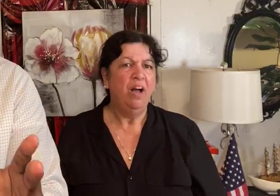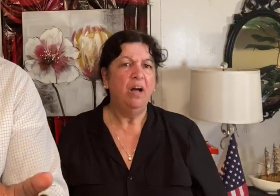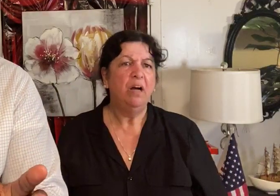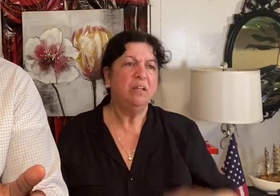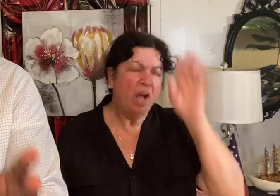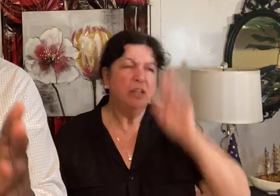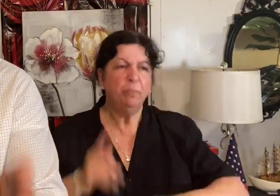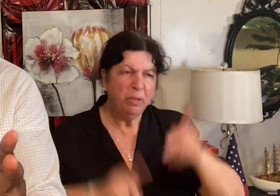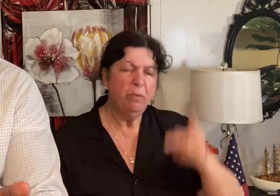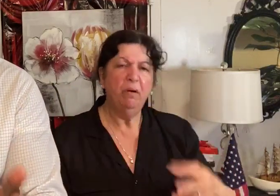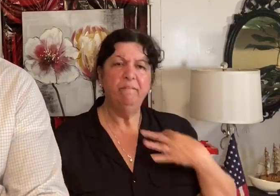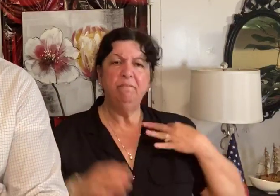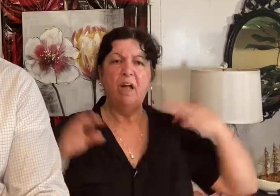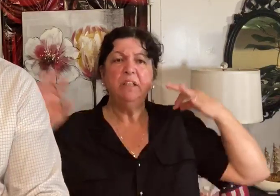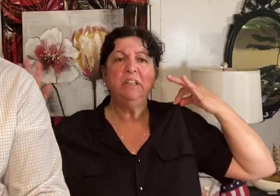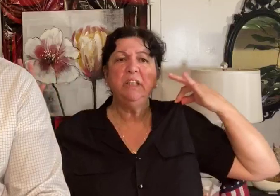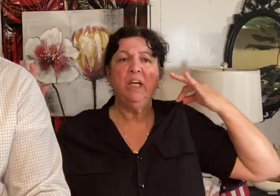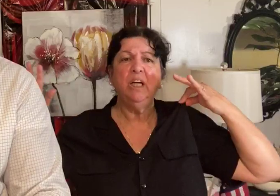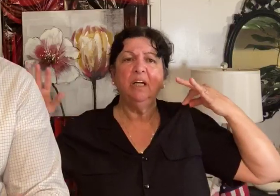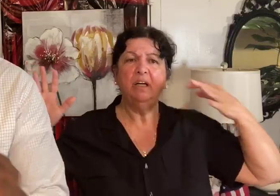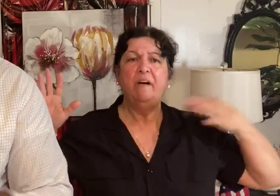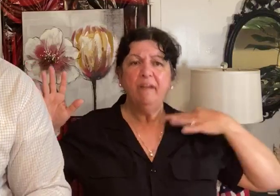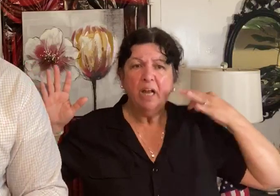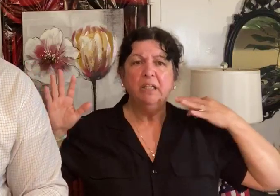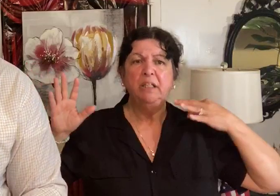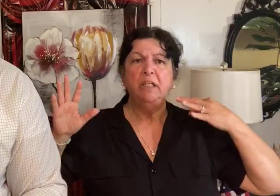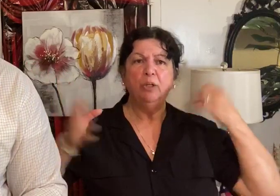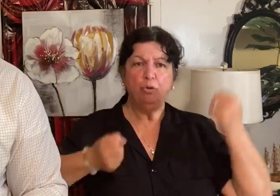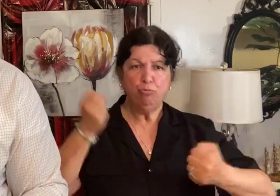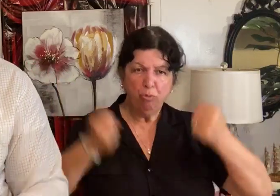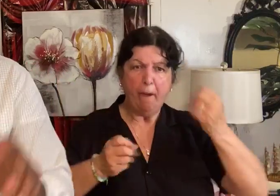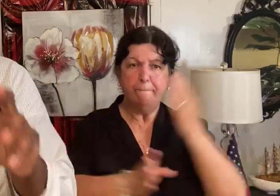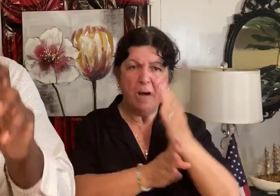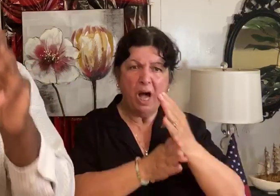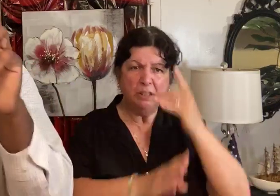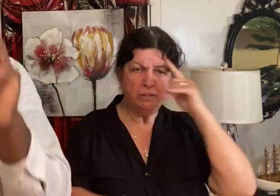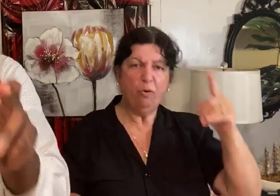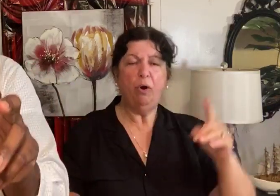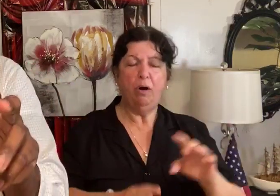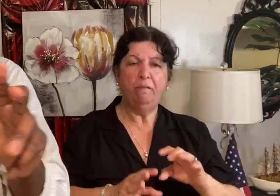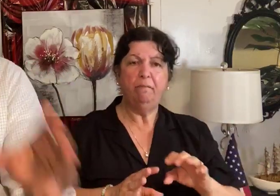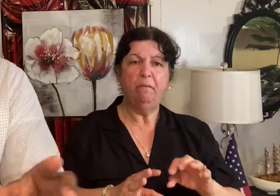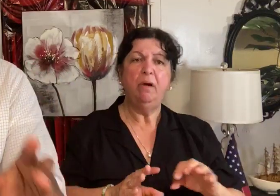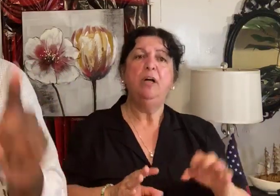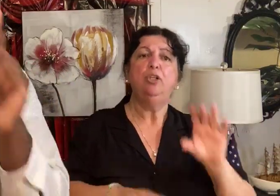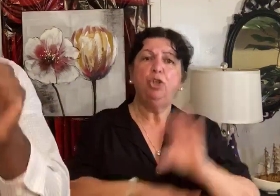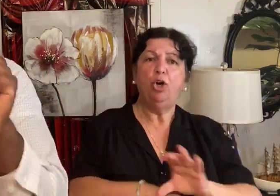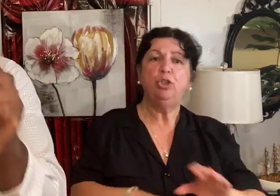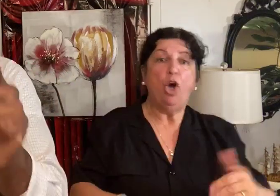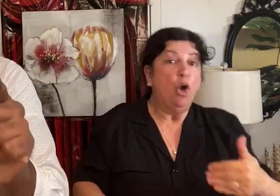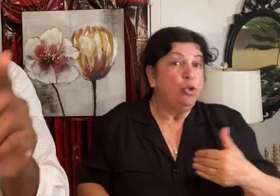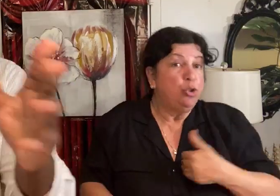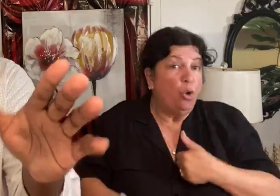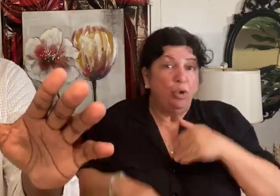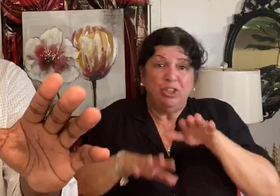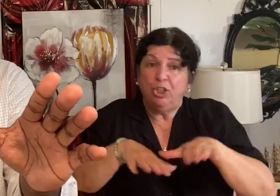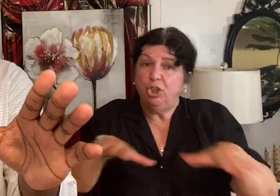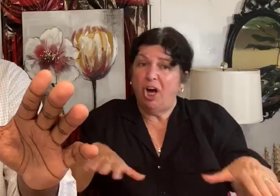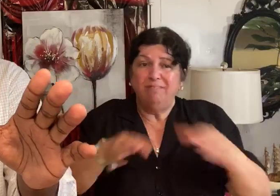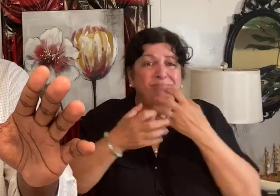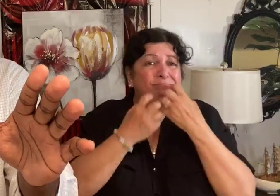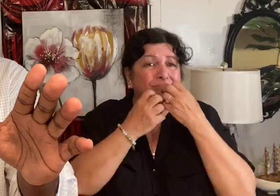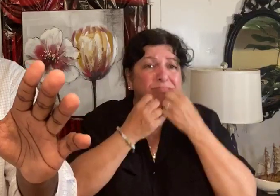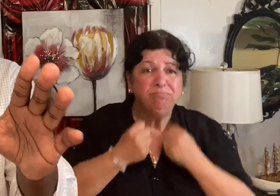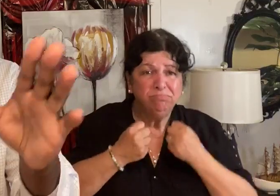people need to step up and answer the call. The kingdom of God's at hand, and the soul of a child is just as valuable as